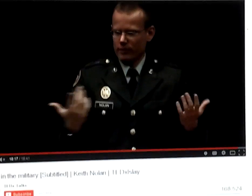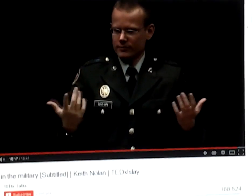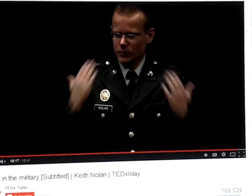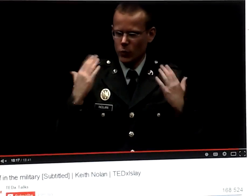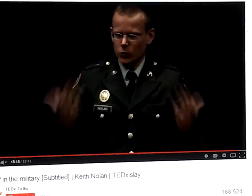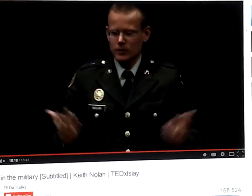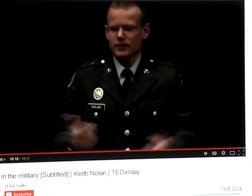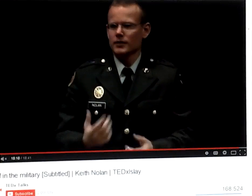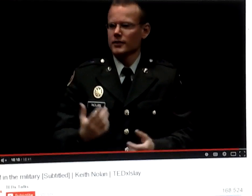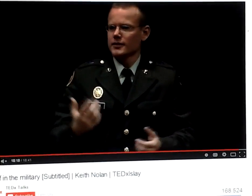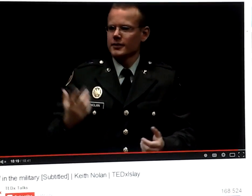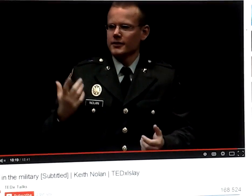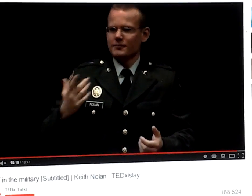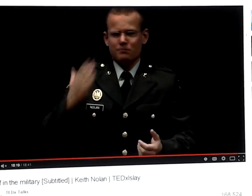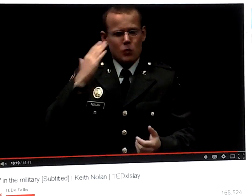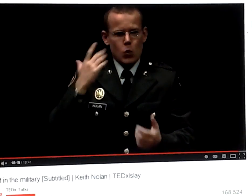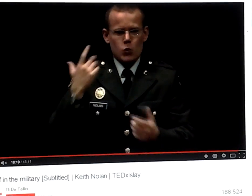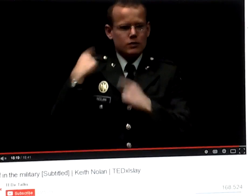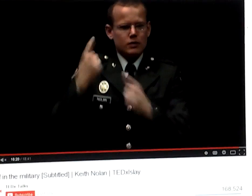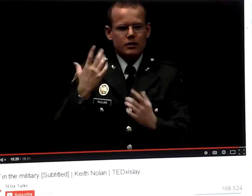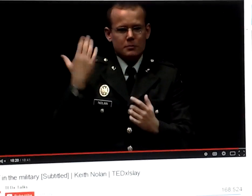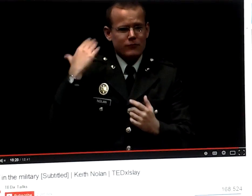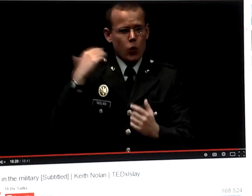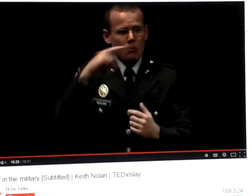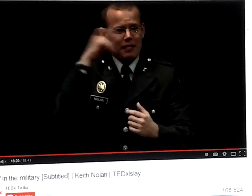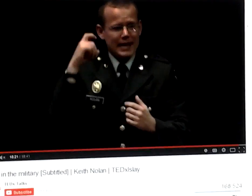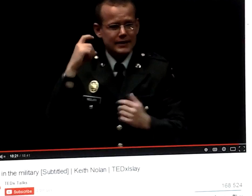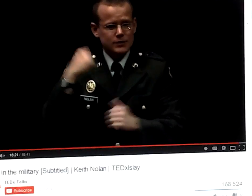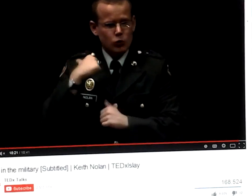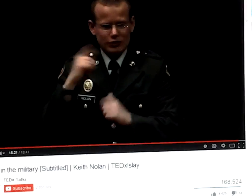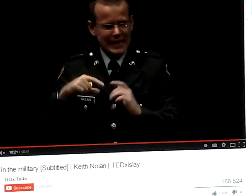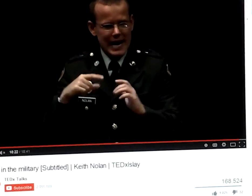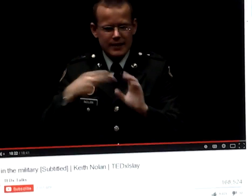I needed all the support from everybody.